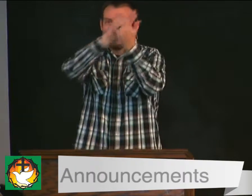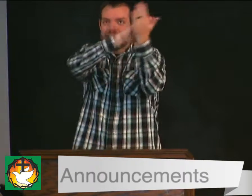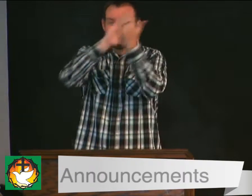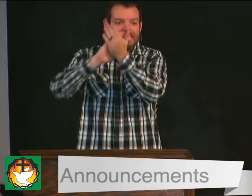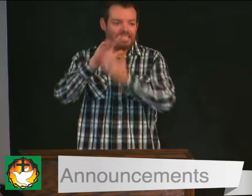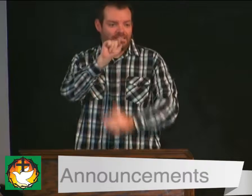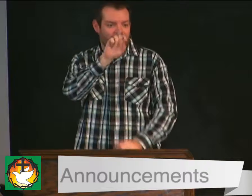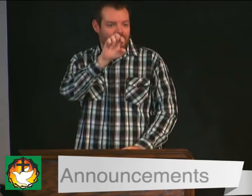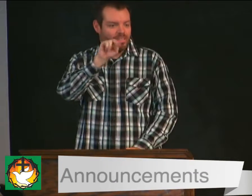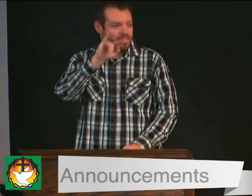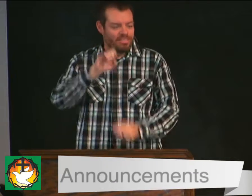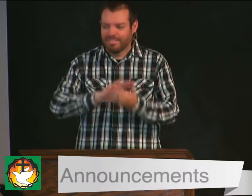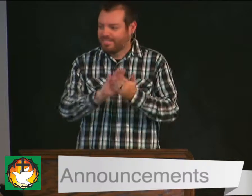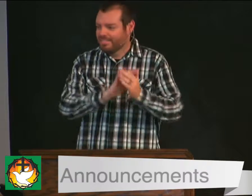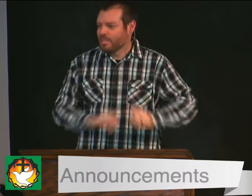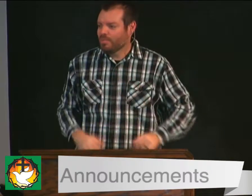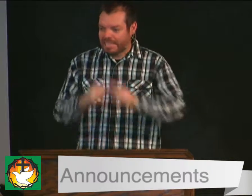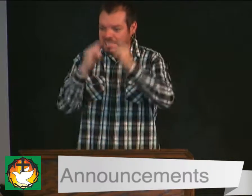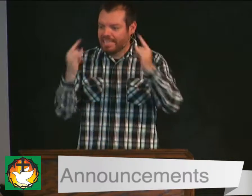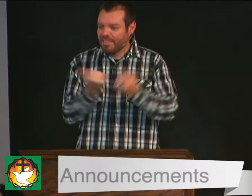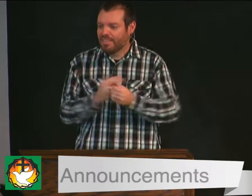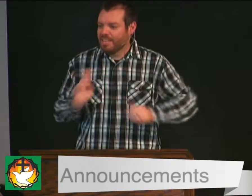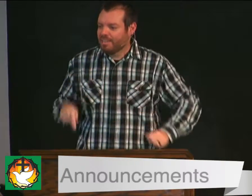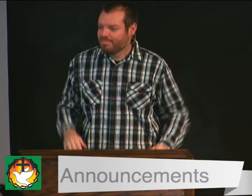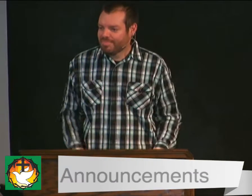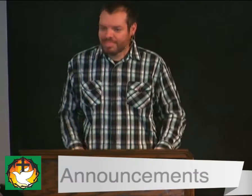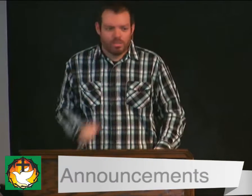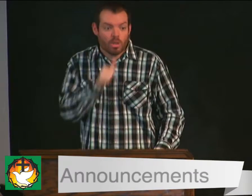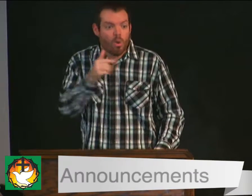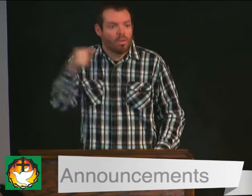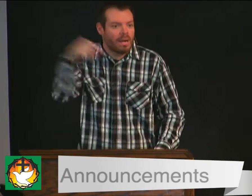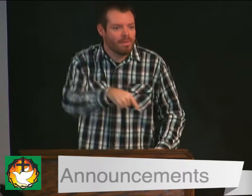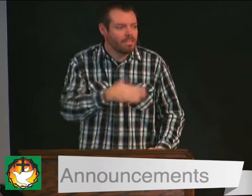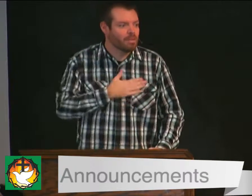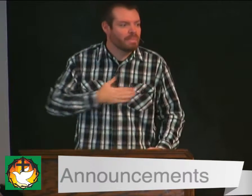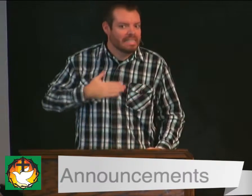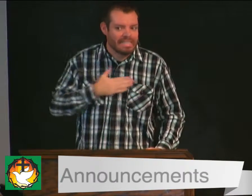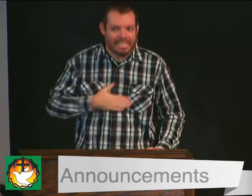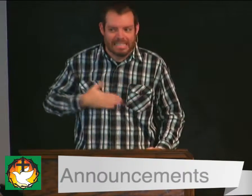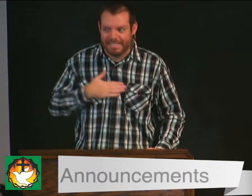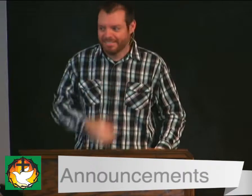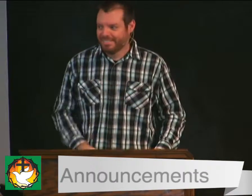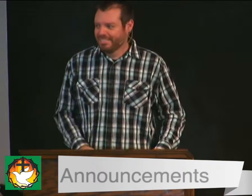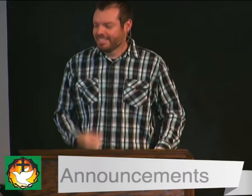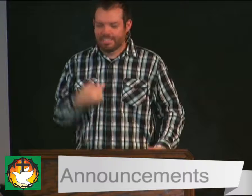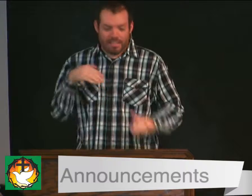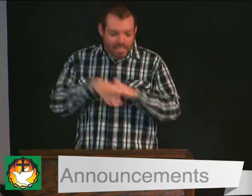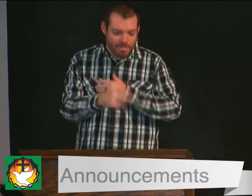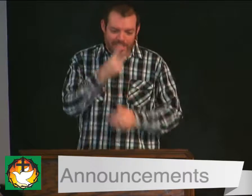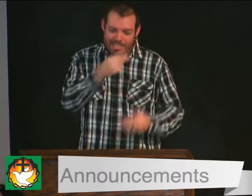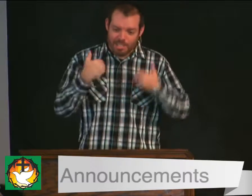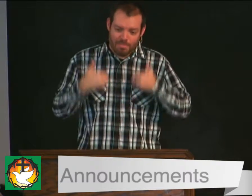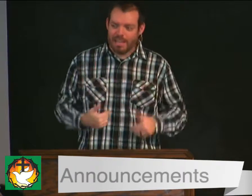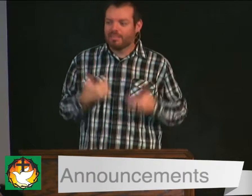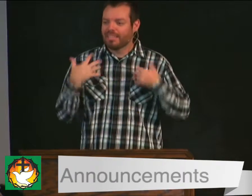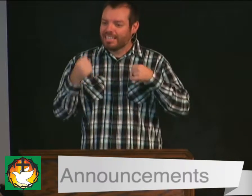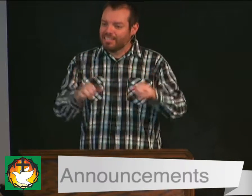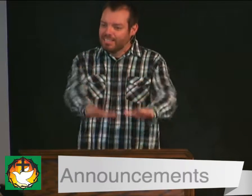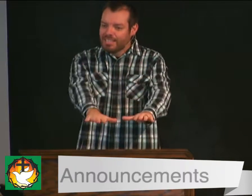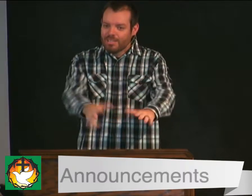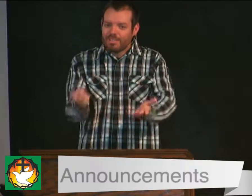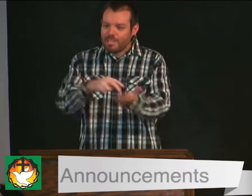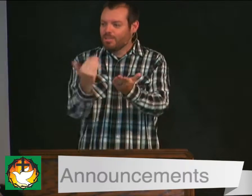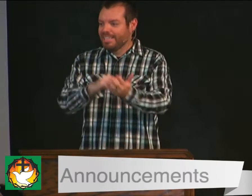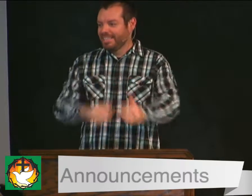minds clean. So we're going to tend everything up. So don't come in here, please. Because if I have to come in, I see your body, but